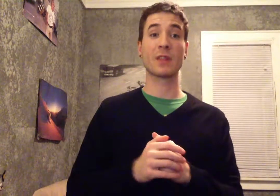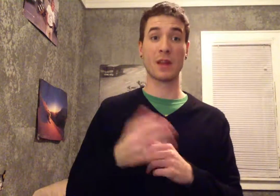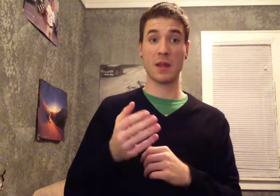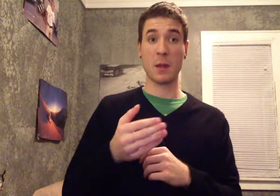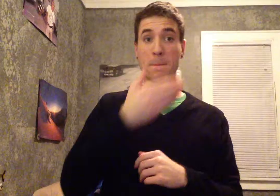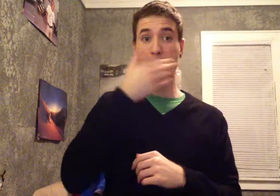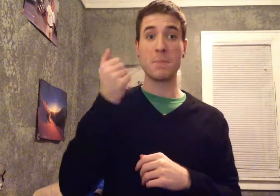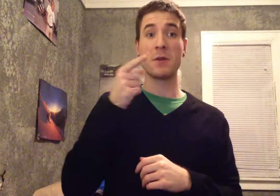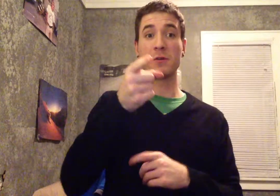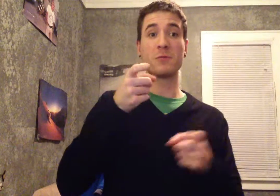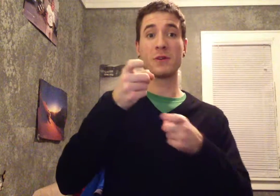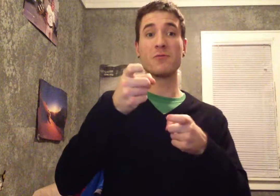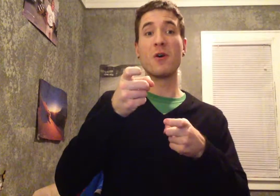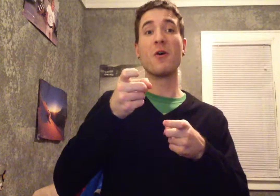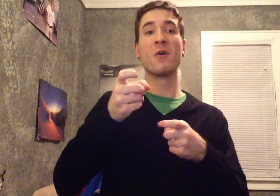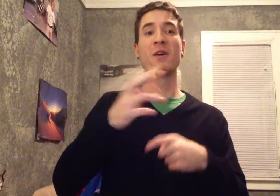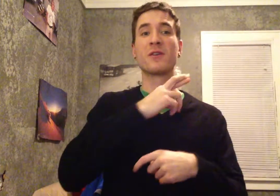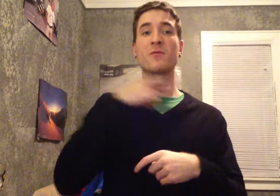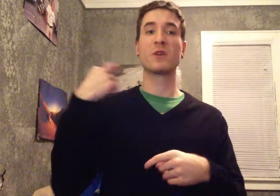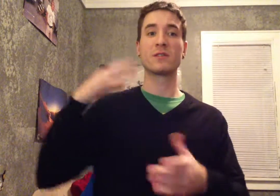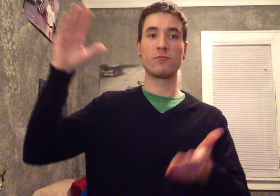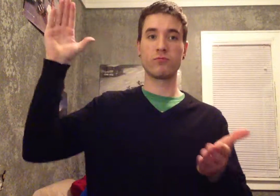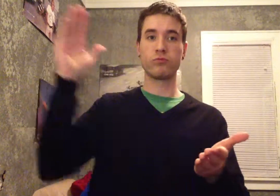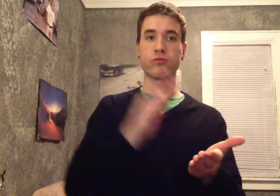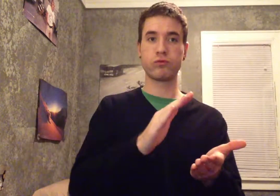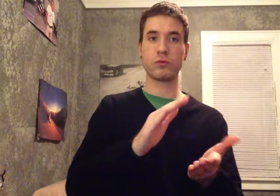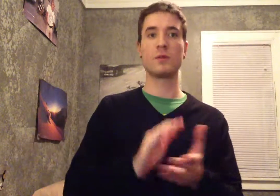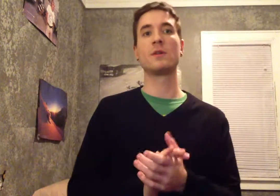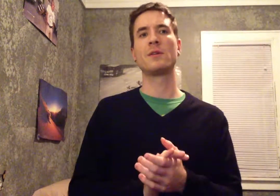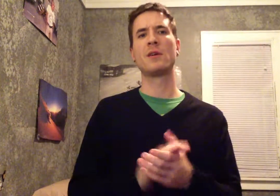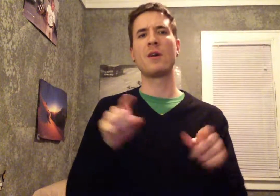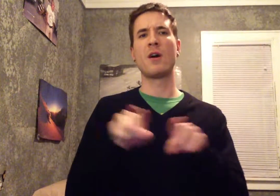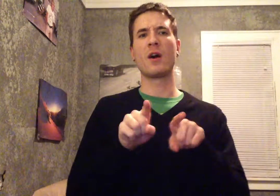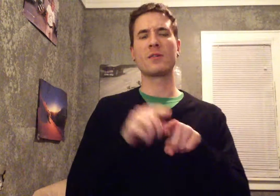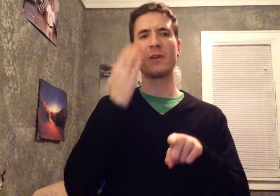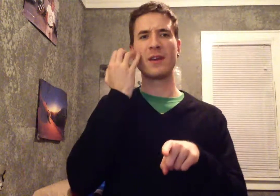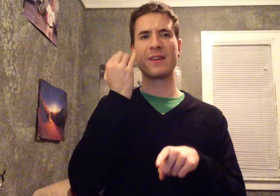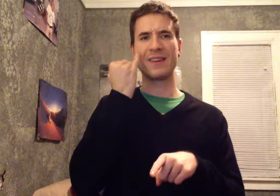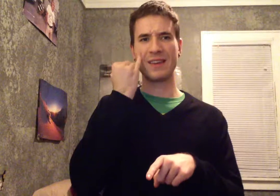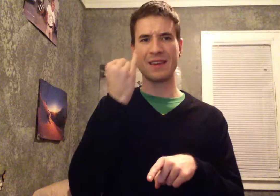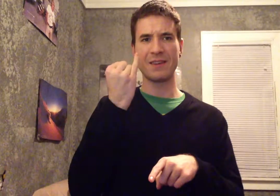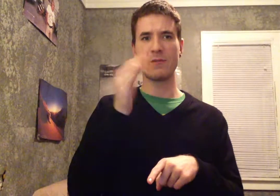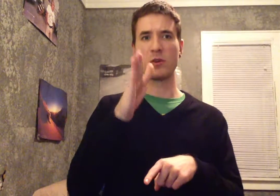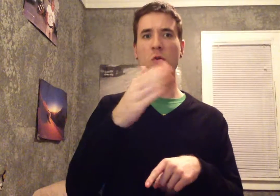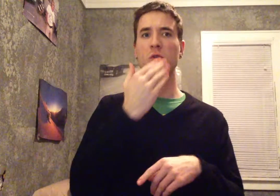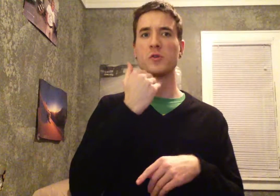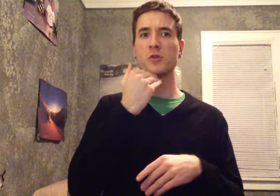complications. Also, keeping your blood sugar in your target range will keep you feeling your best. The